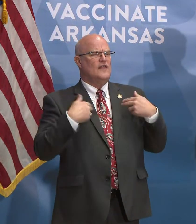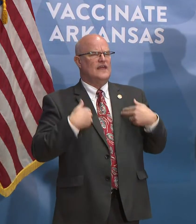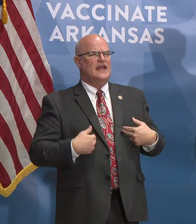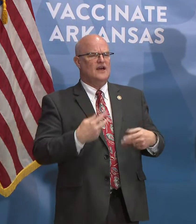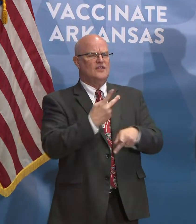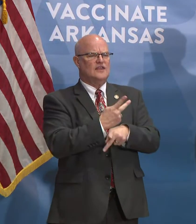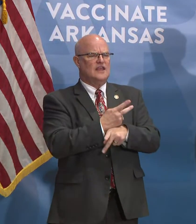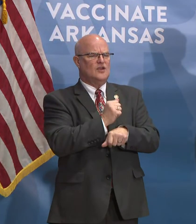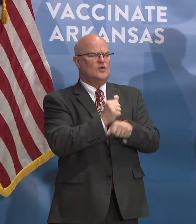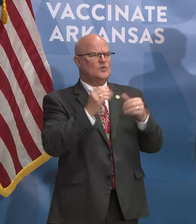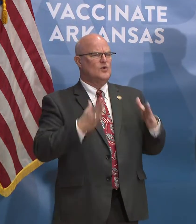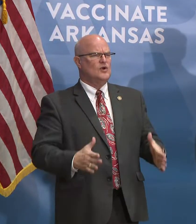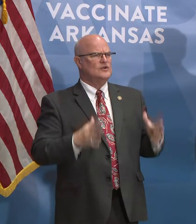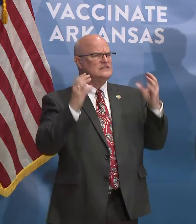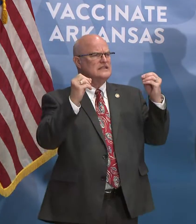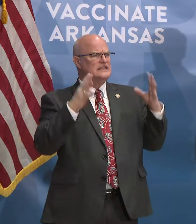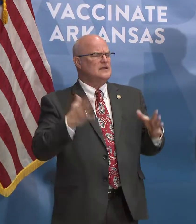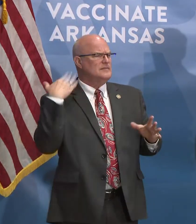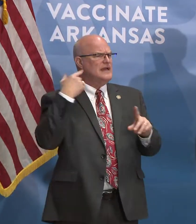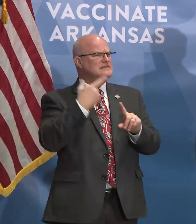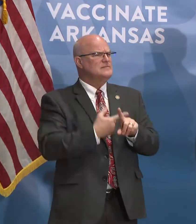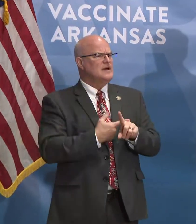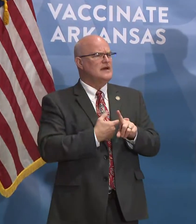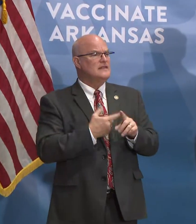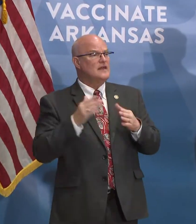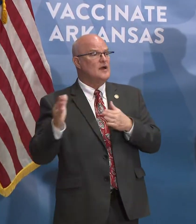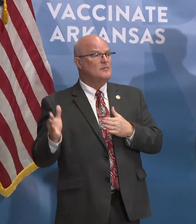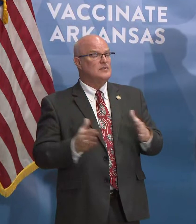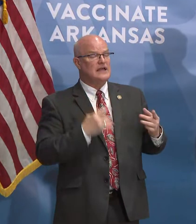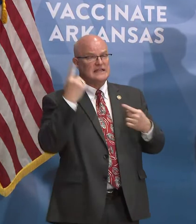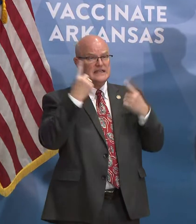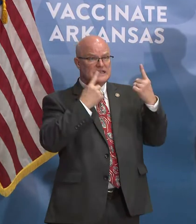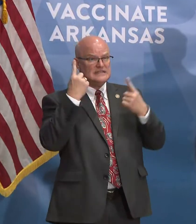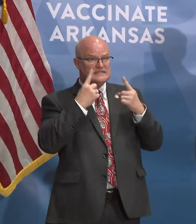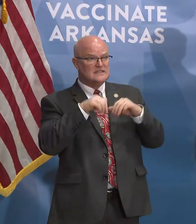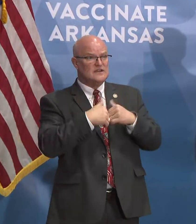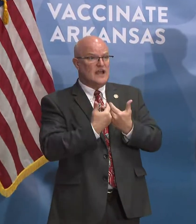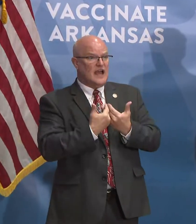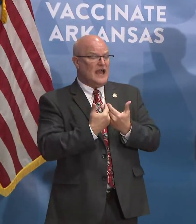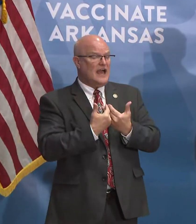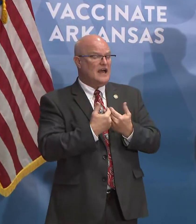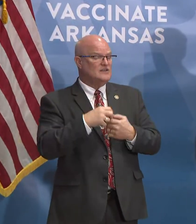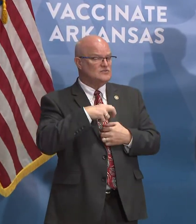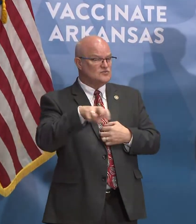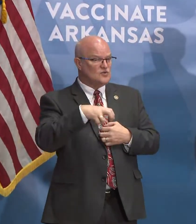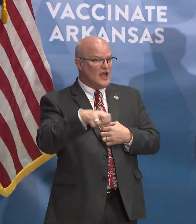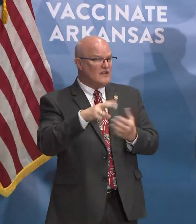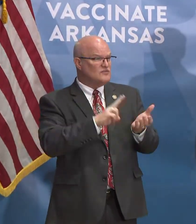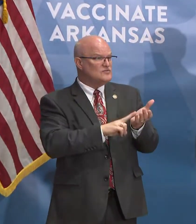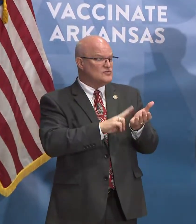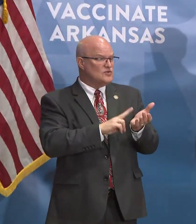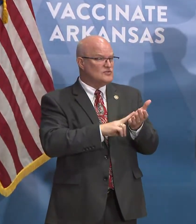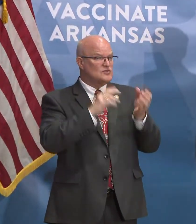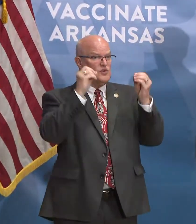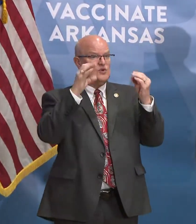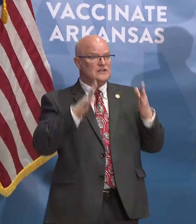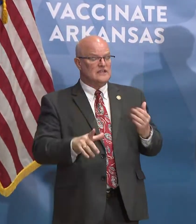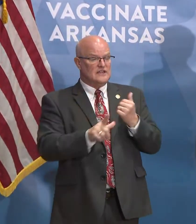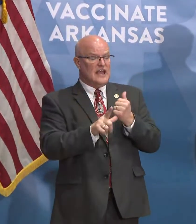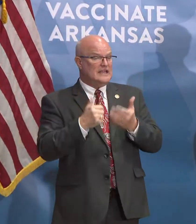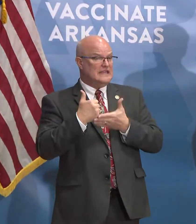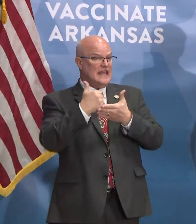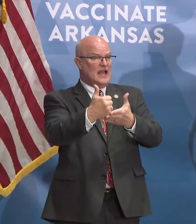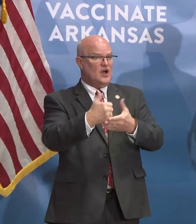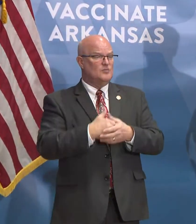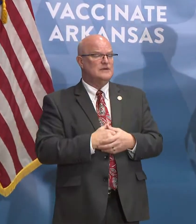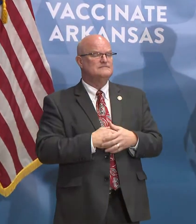and education workers over the past month. Is there a plan to consider, extra support from travel nurses again or teachers' aid to supplement that? We need to